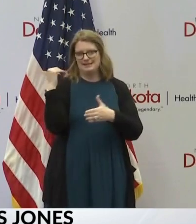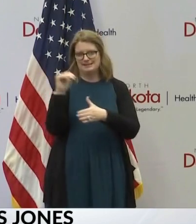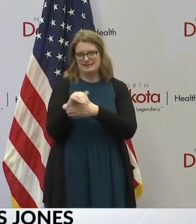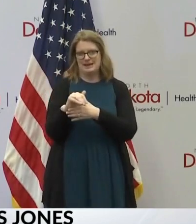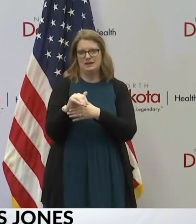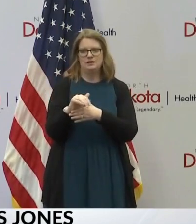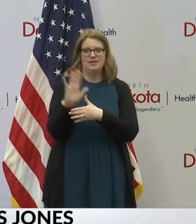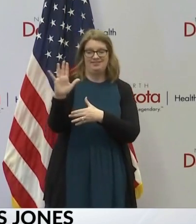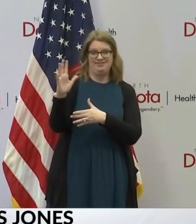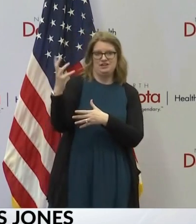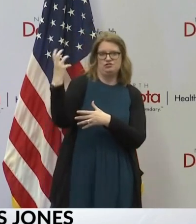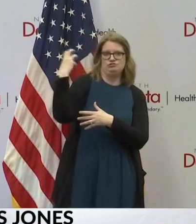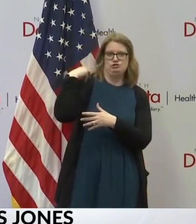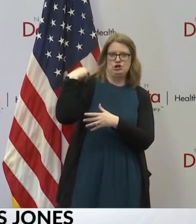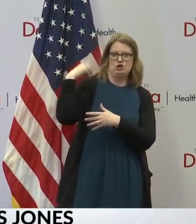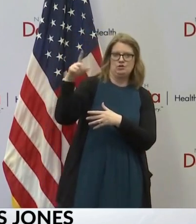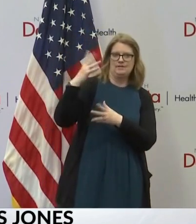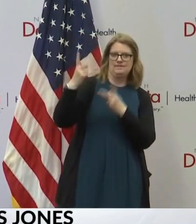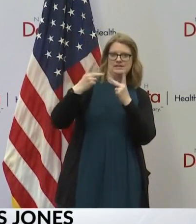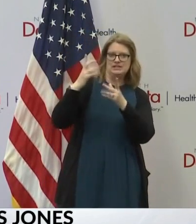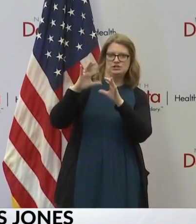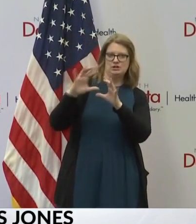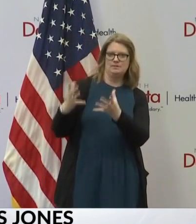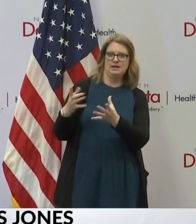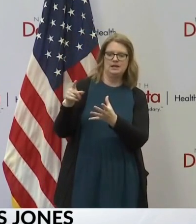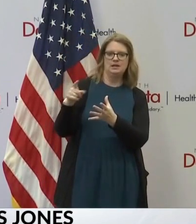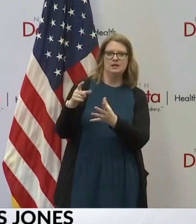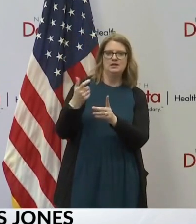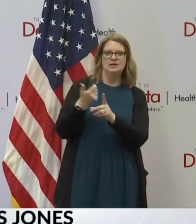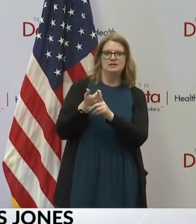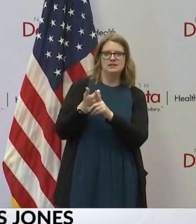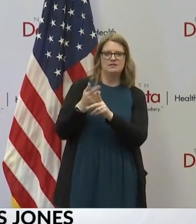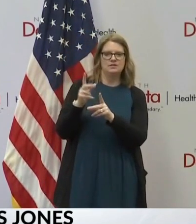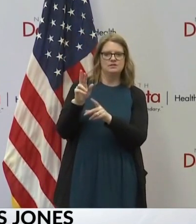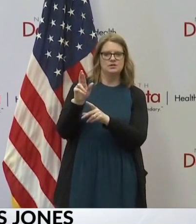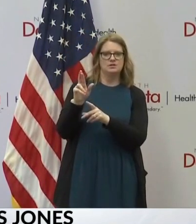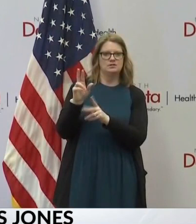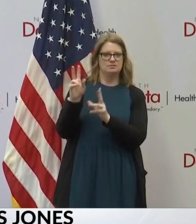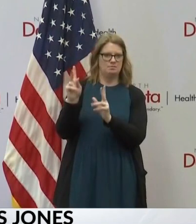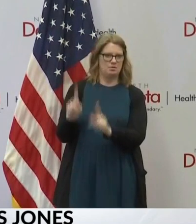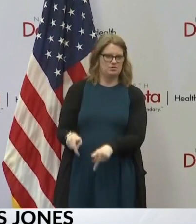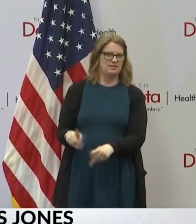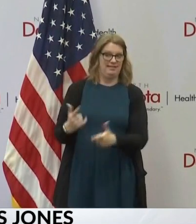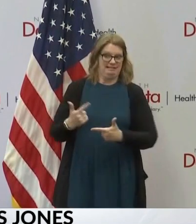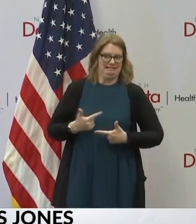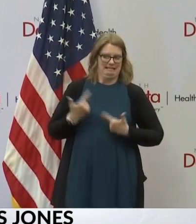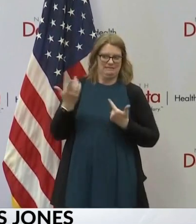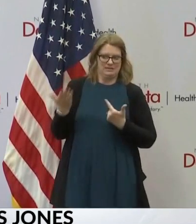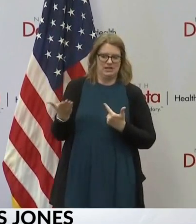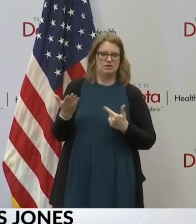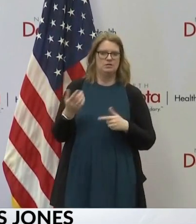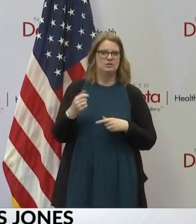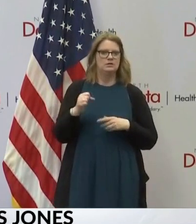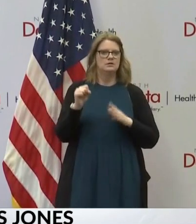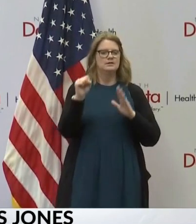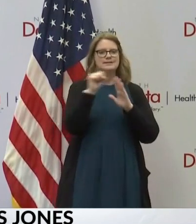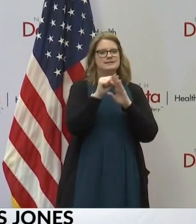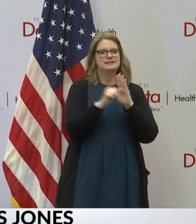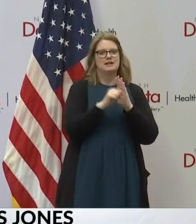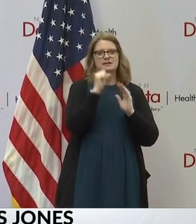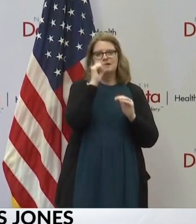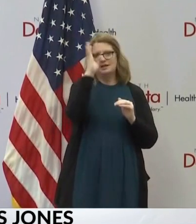with their chair of the Visitation Committee. It's a resident. So I think it's important for people to understand that the state isn't just going to come up